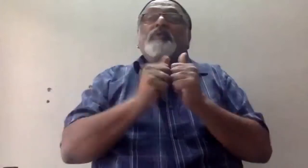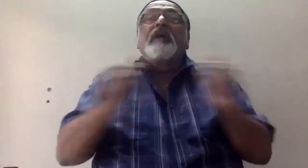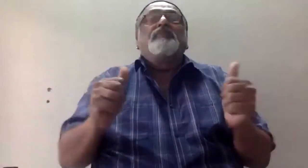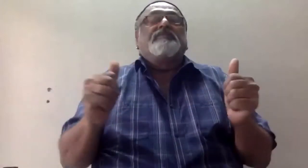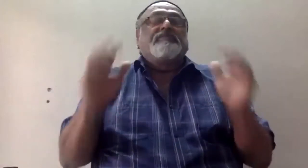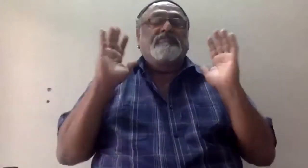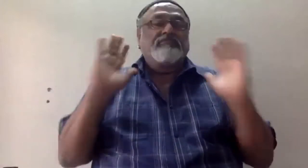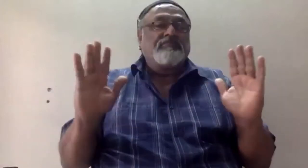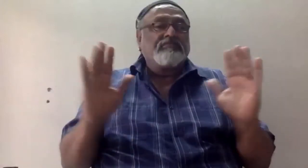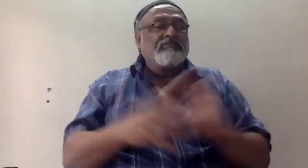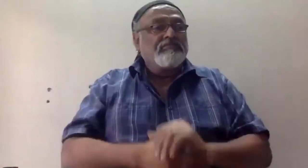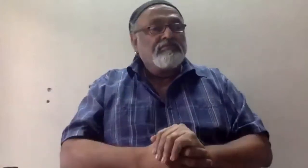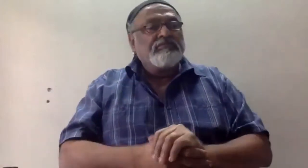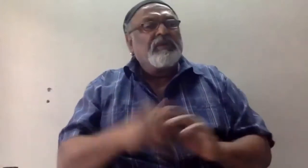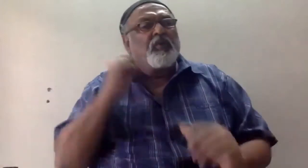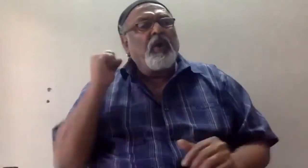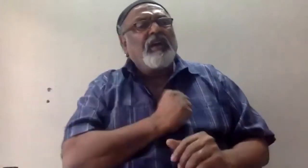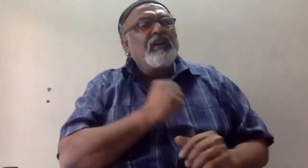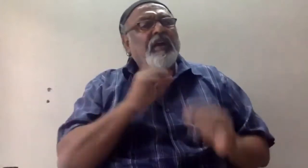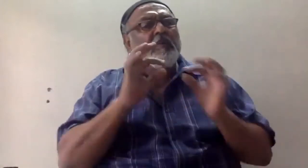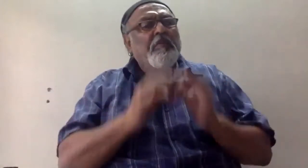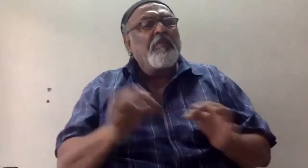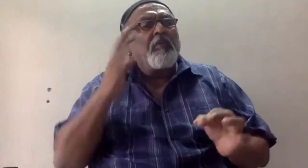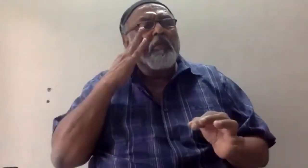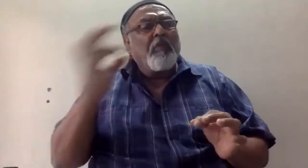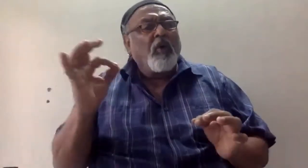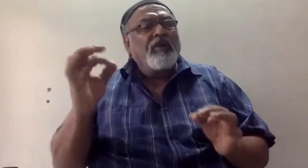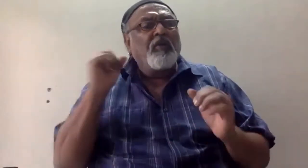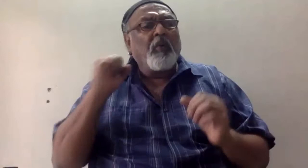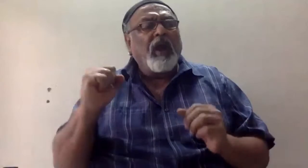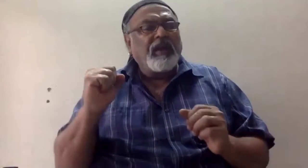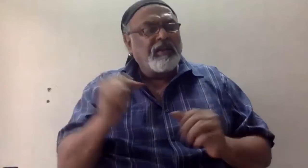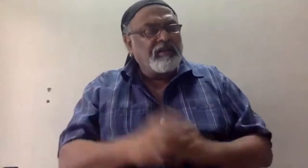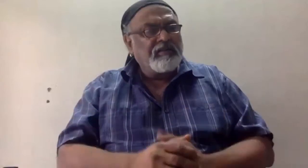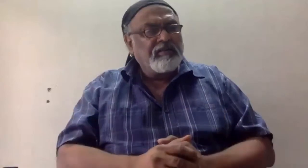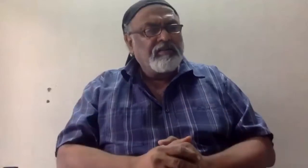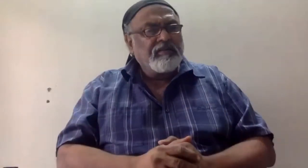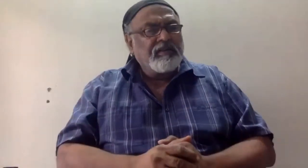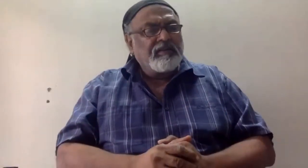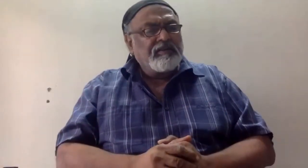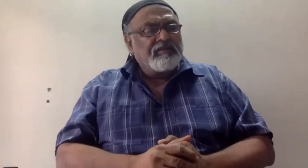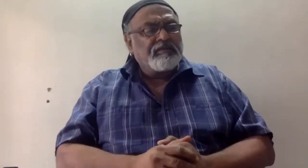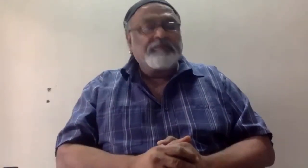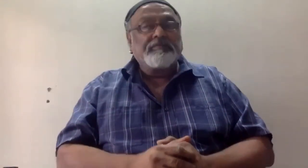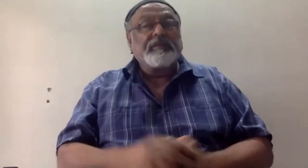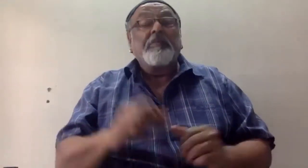Why it is important? Why it is so important? See, guaranteeing access to justice is